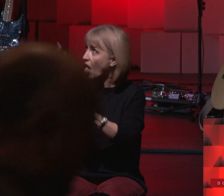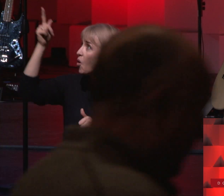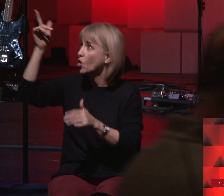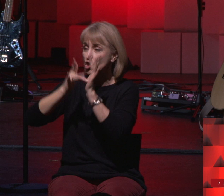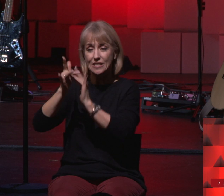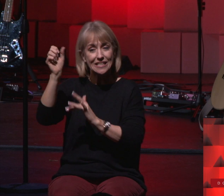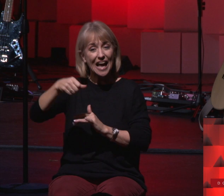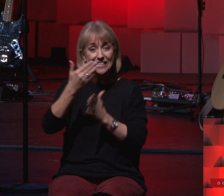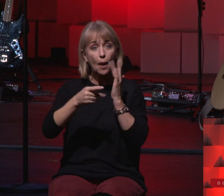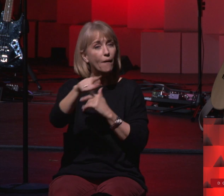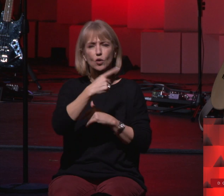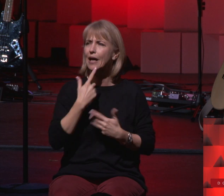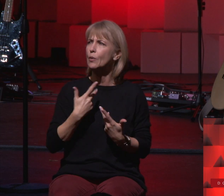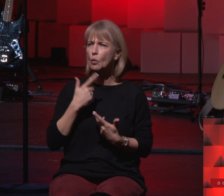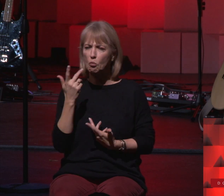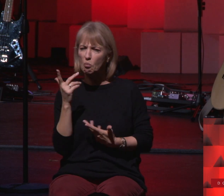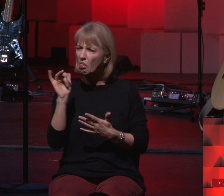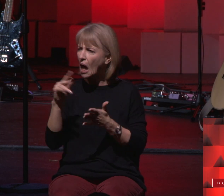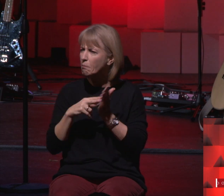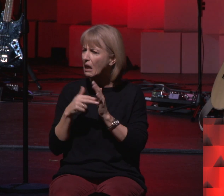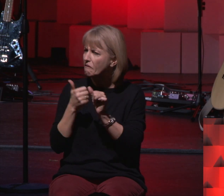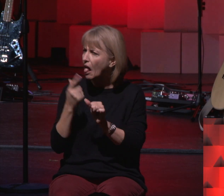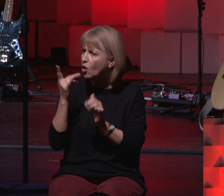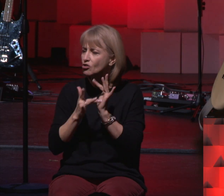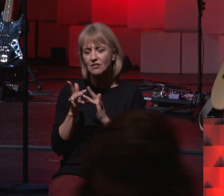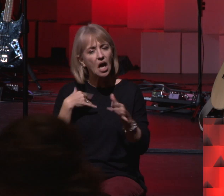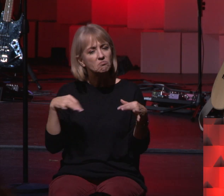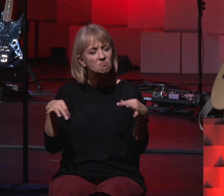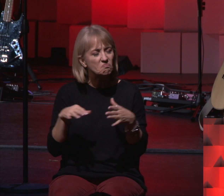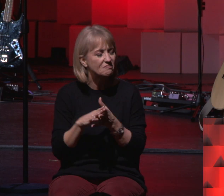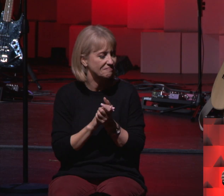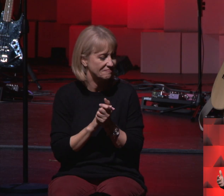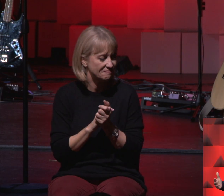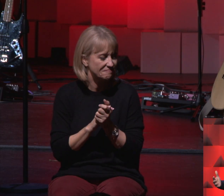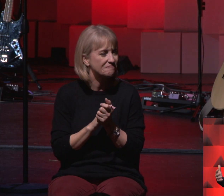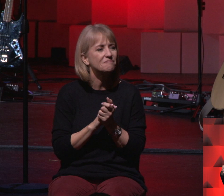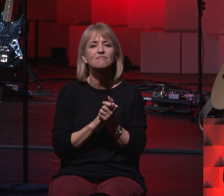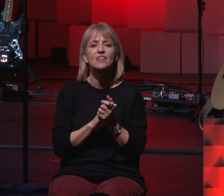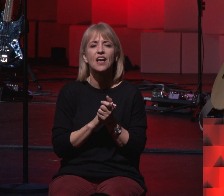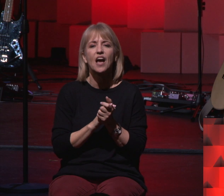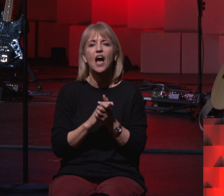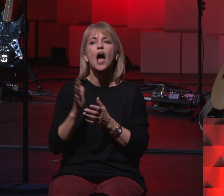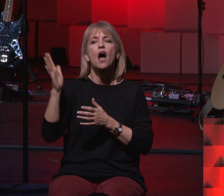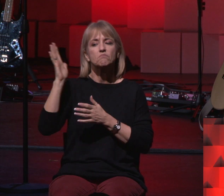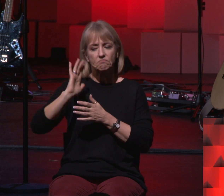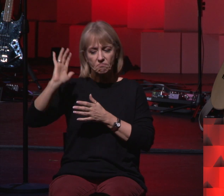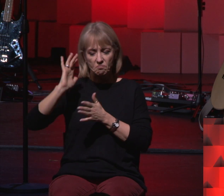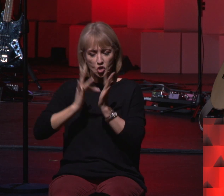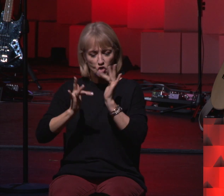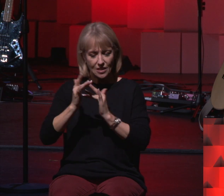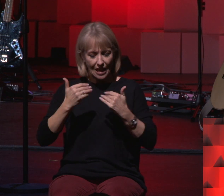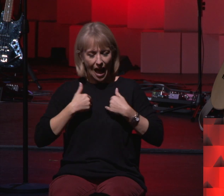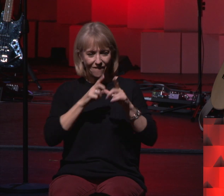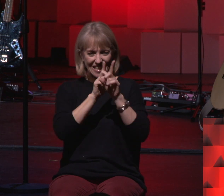are the instructions that Jesus gives, and we want to look at these. And there's a point in His ministry where He had the followers around, He's teaching them, and